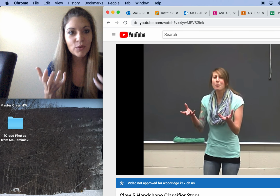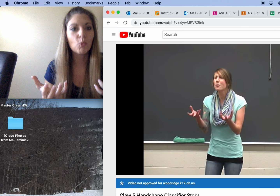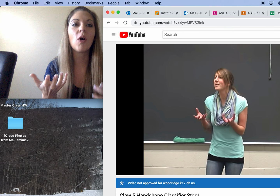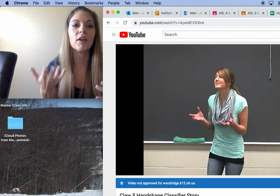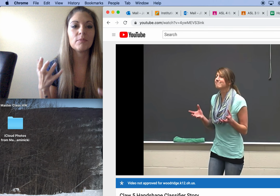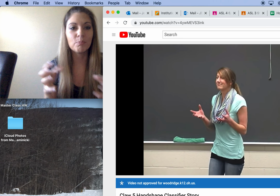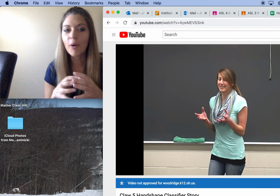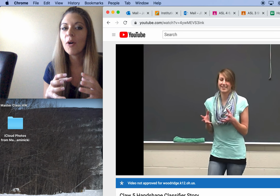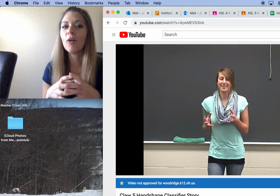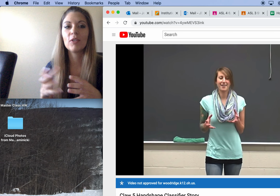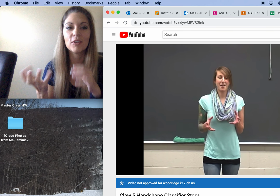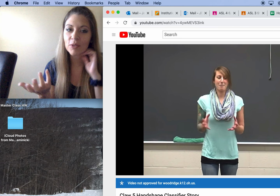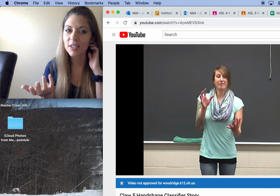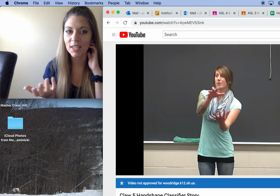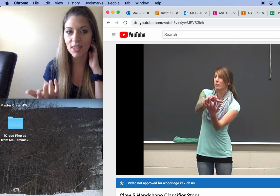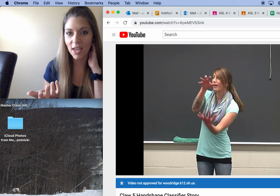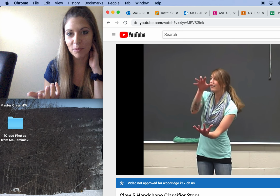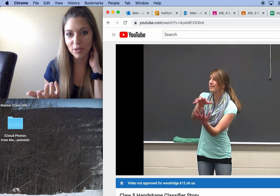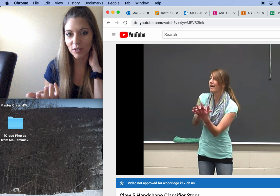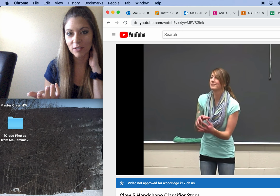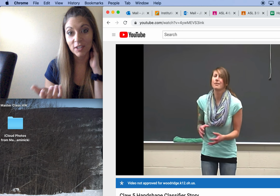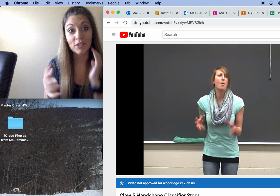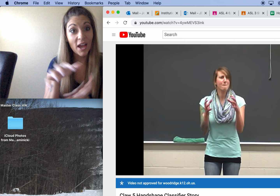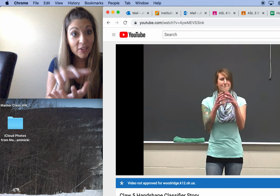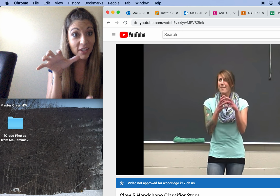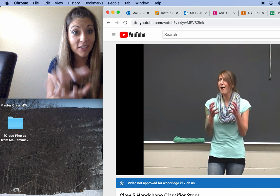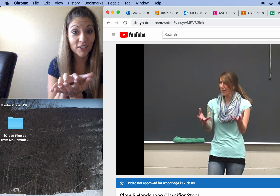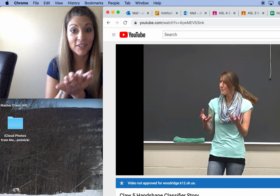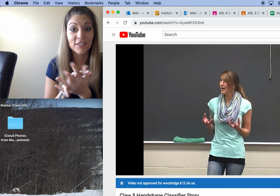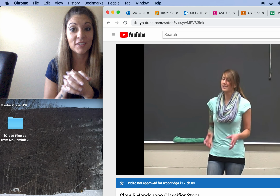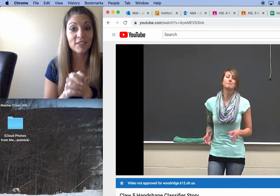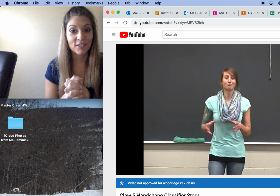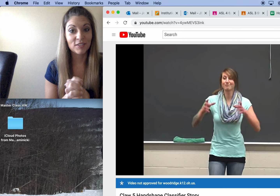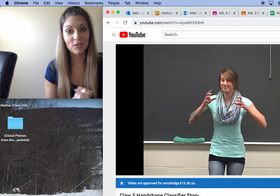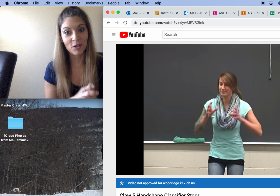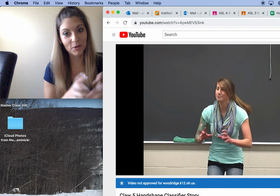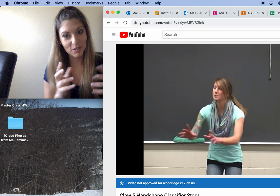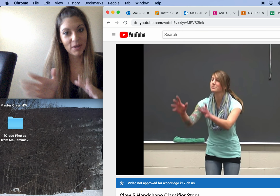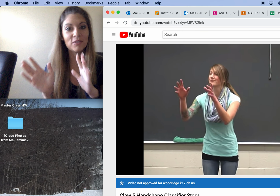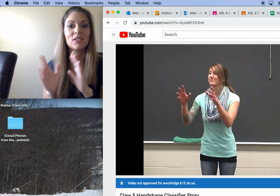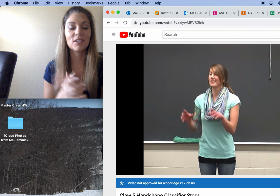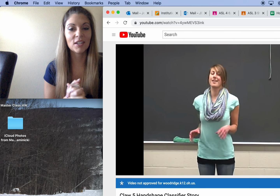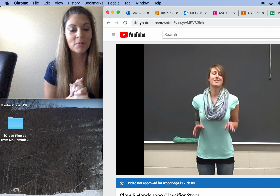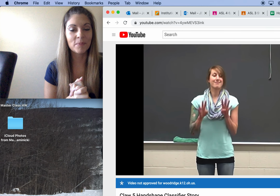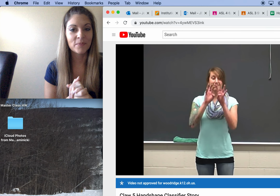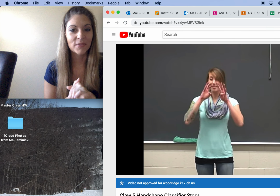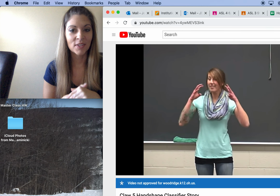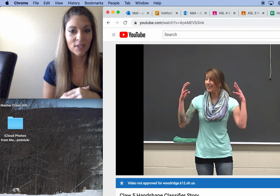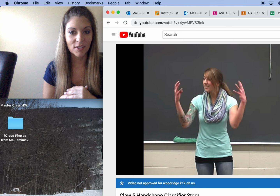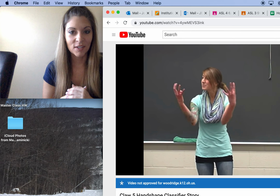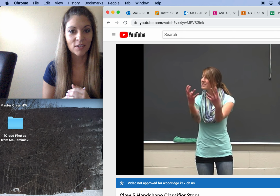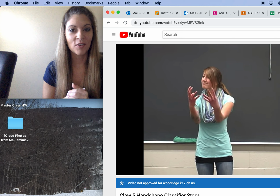signs for want, ball, things like that. But they're alligator. So he wants it, bounces it to him.